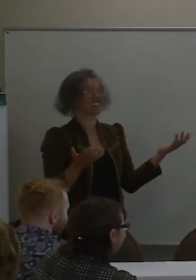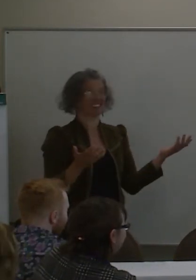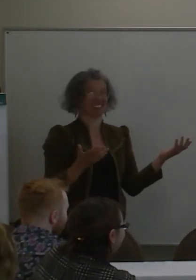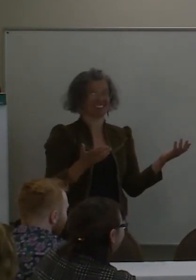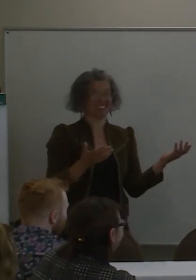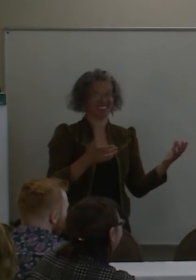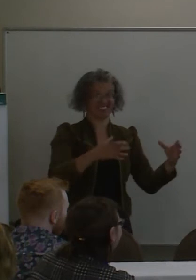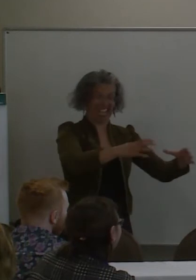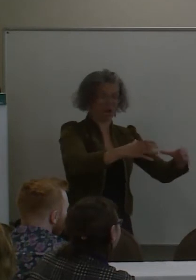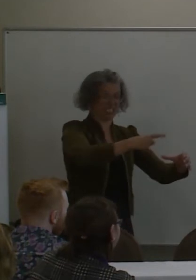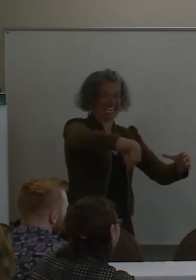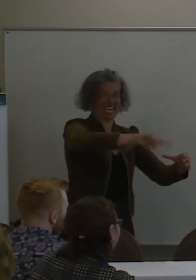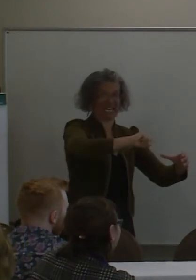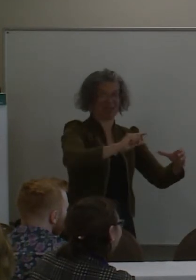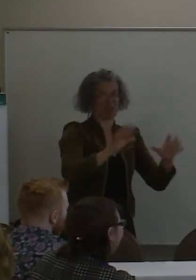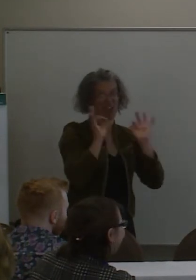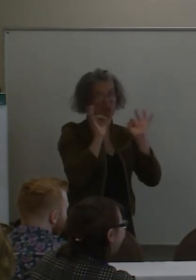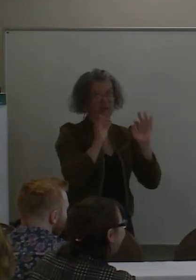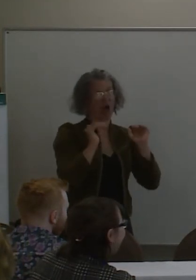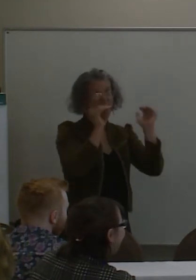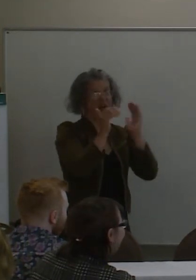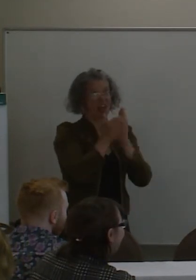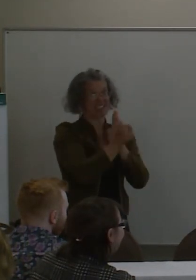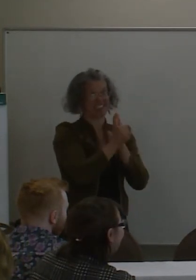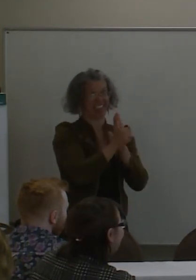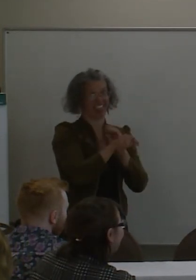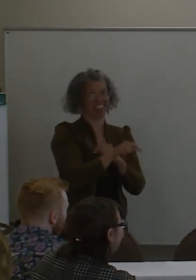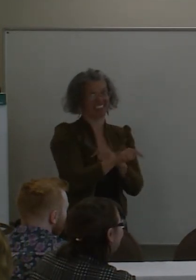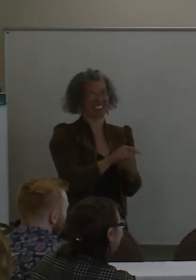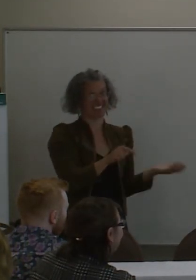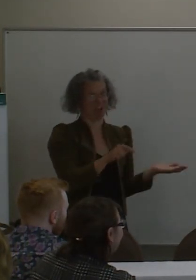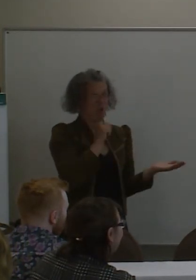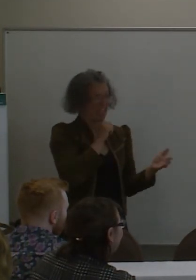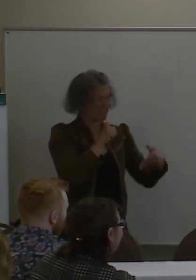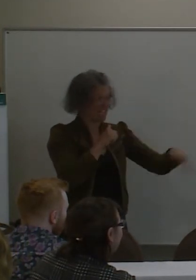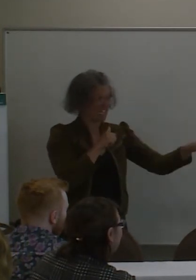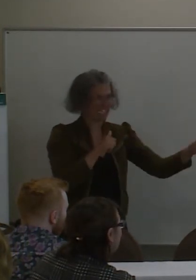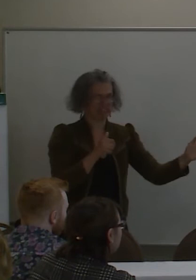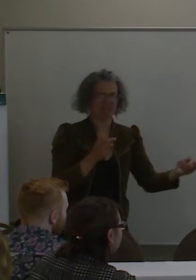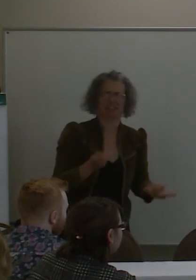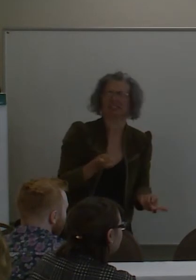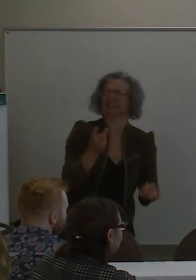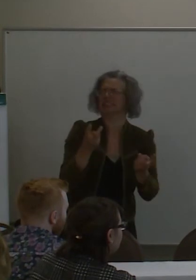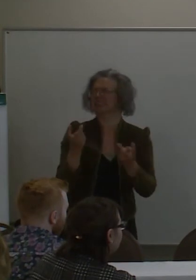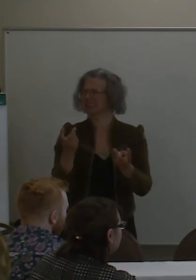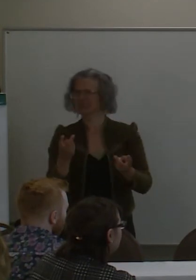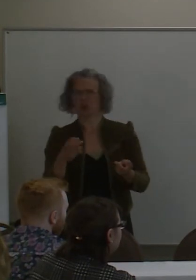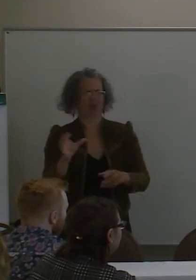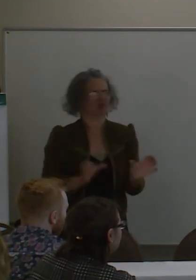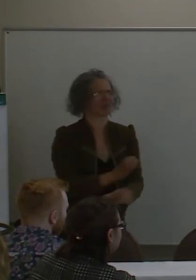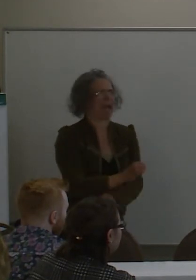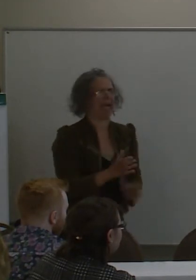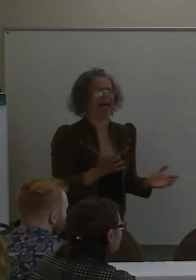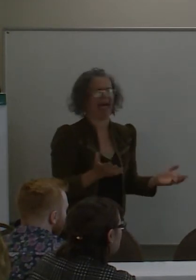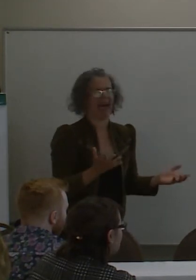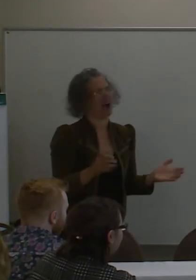skills. So we have a pretty shallow bench. So if somebody leaves or has other projects to work on, trying to get